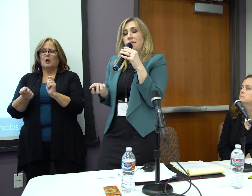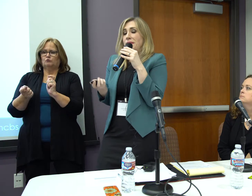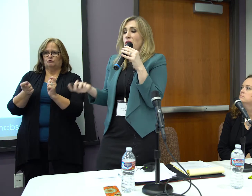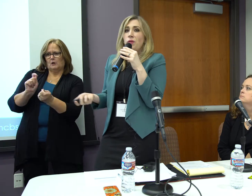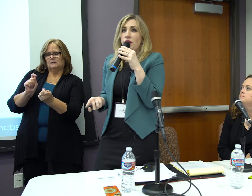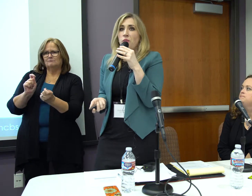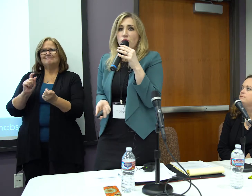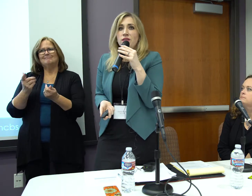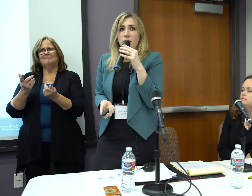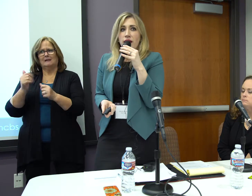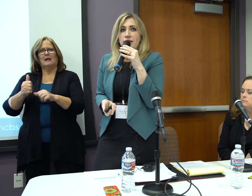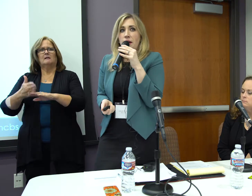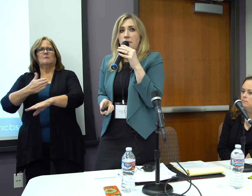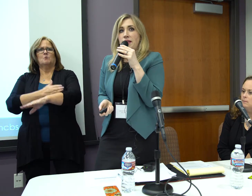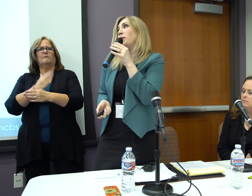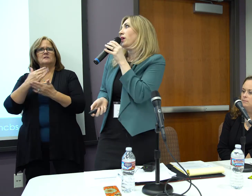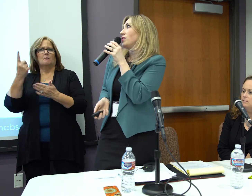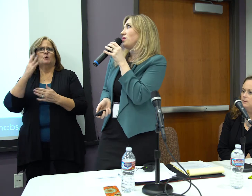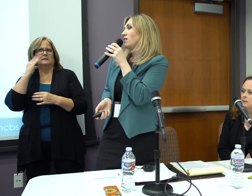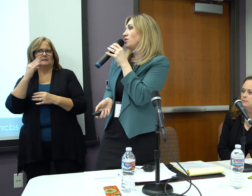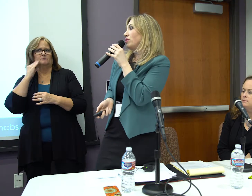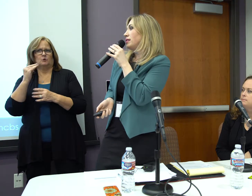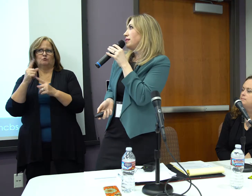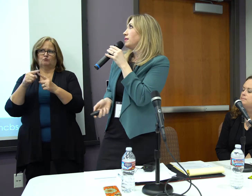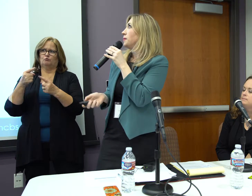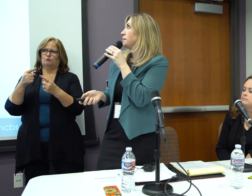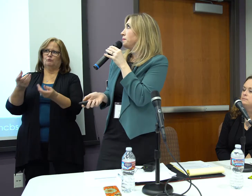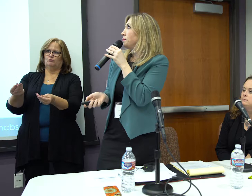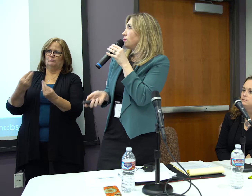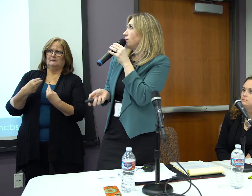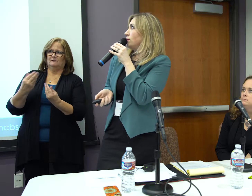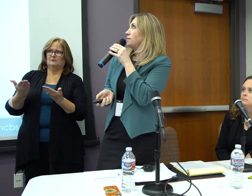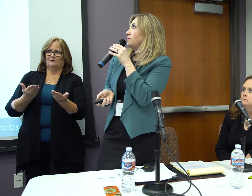really, improve somebody's experience receiving services.